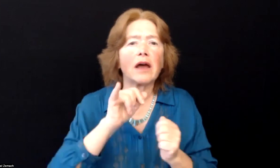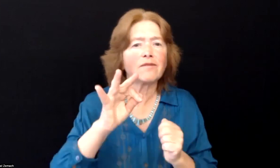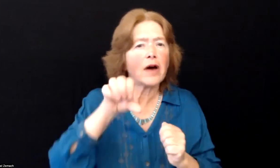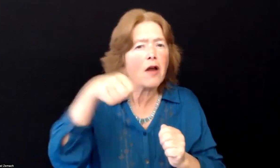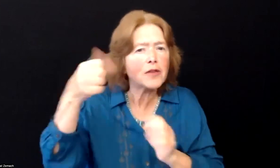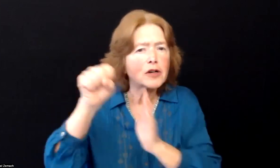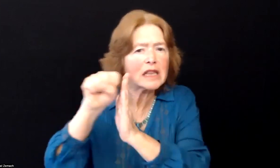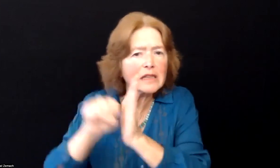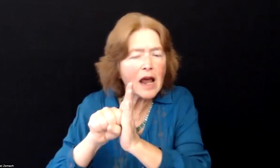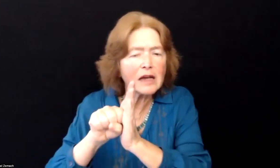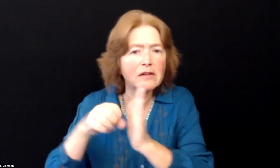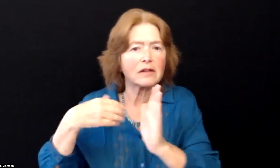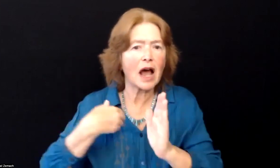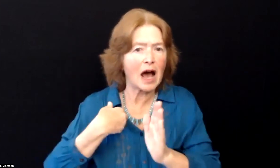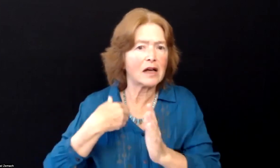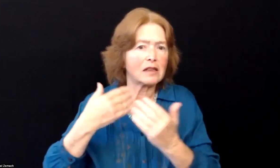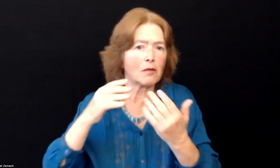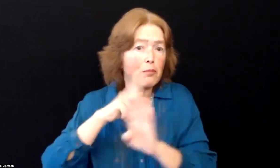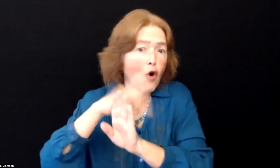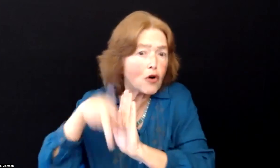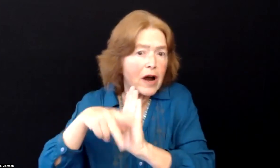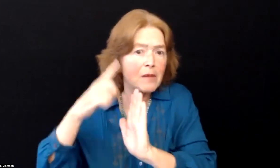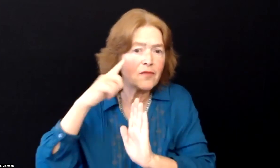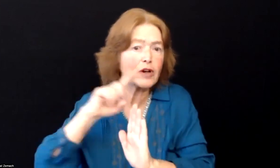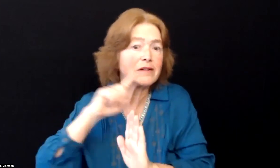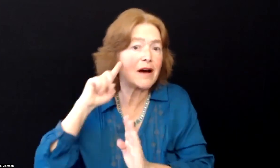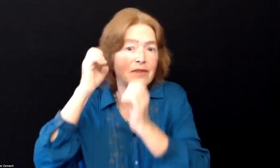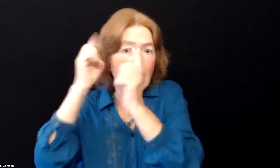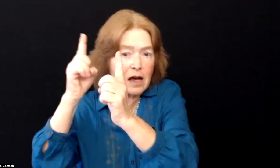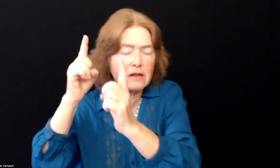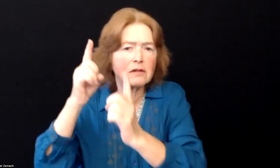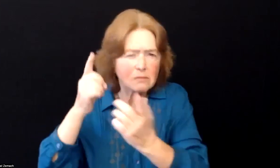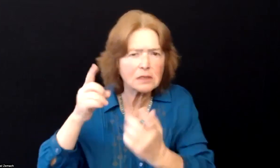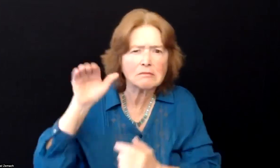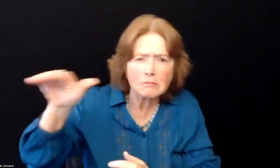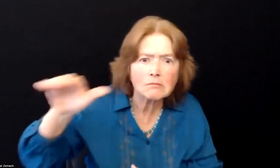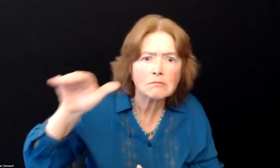educators. If other states have programs for deaf education, maybe